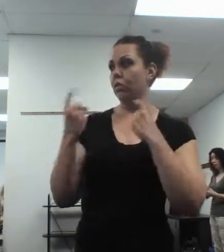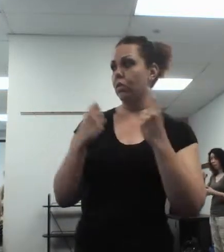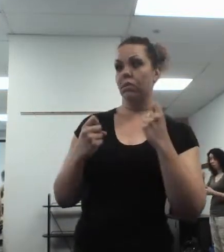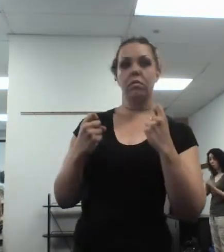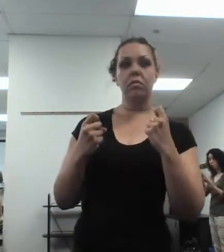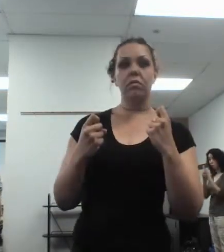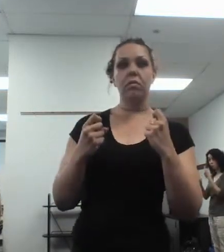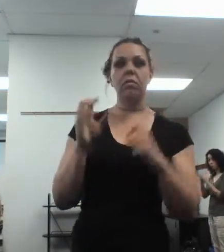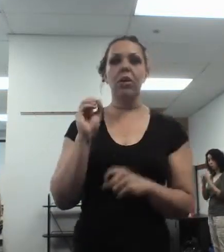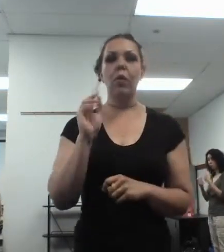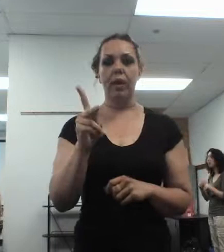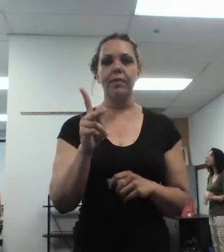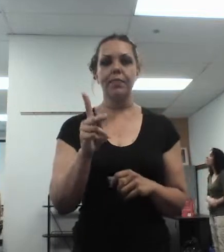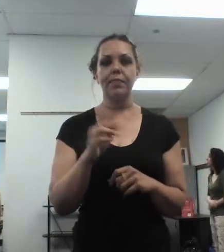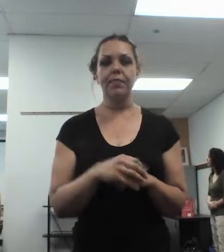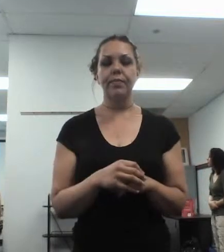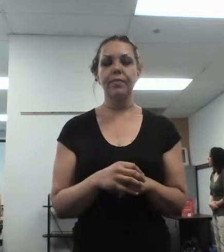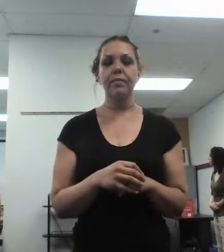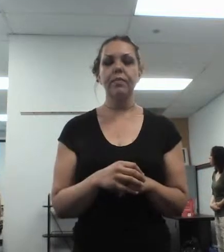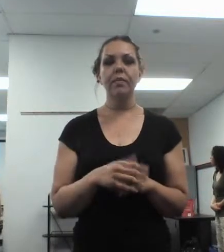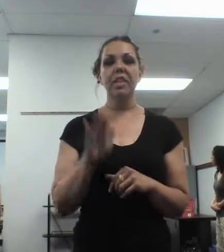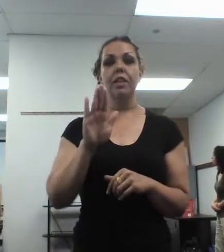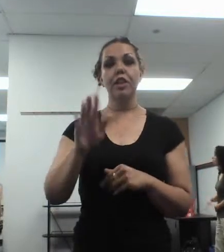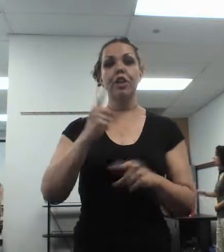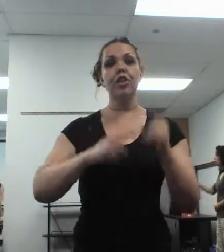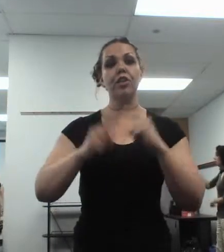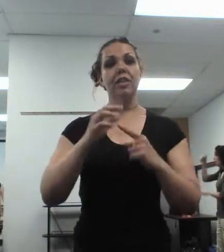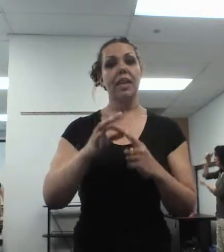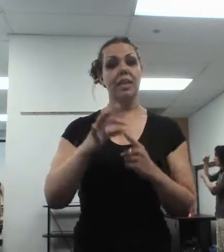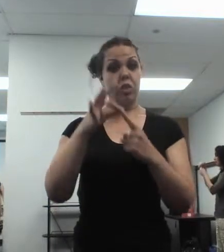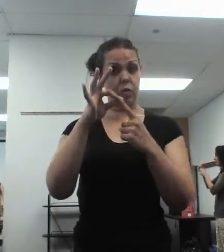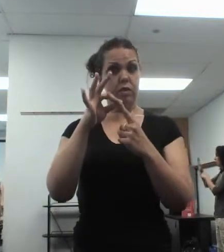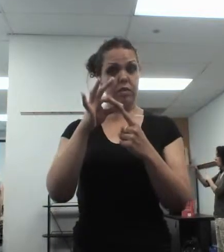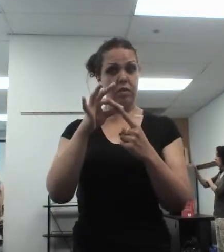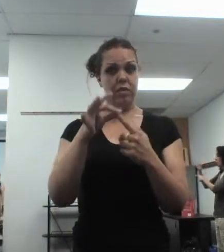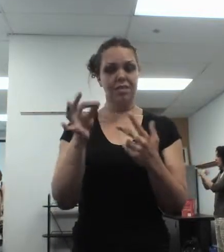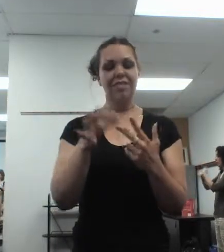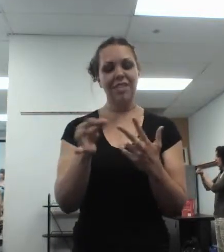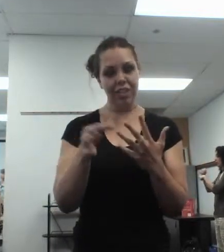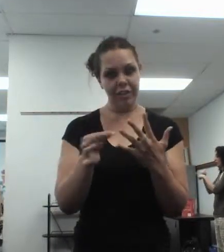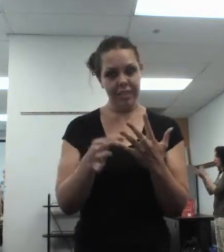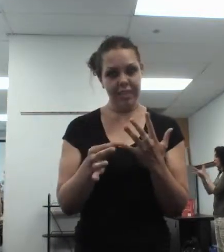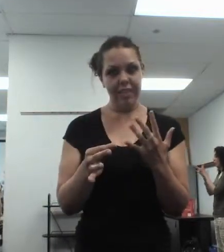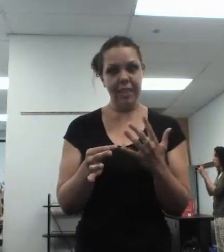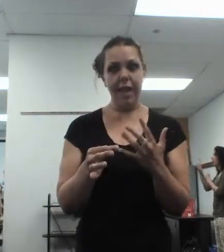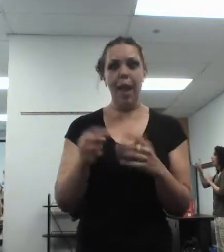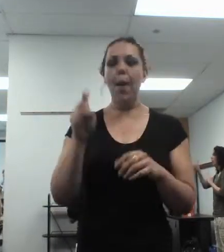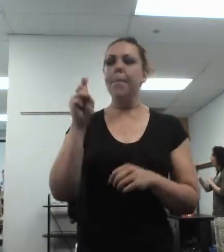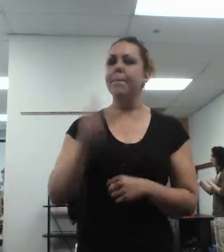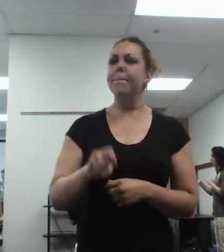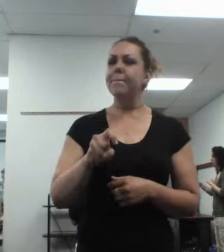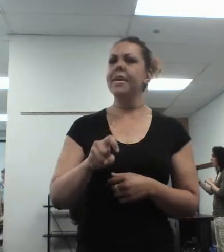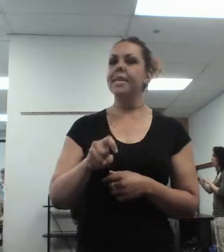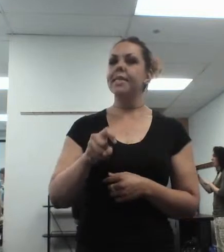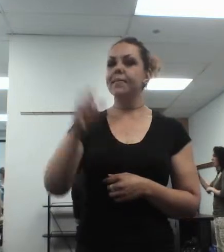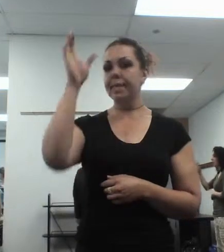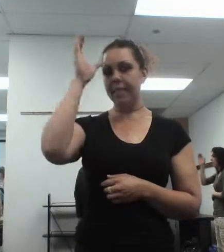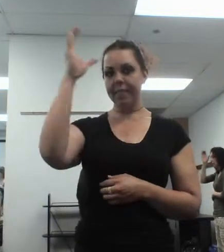Okay, and as always, your sign choices must be conceptual, conceptually accurate. So when